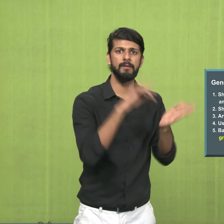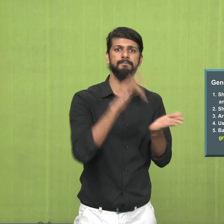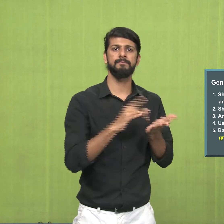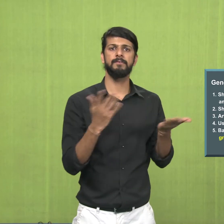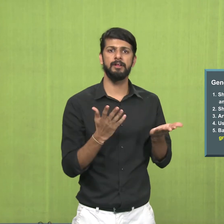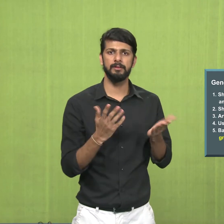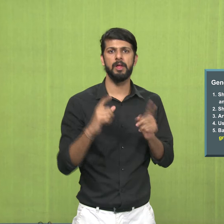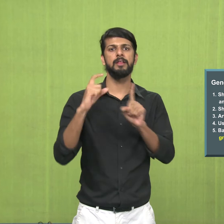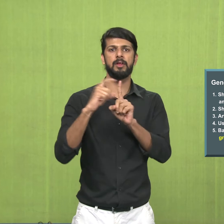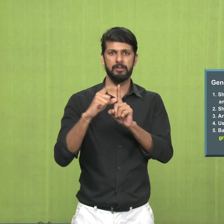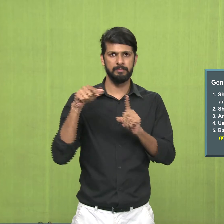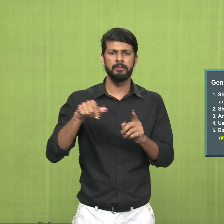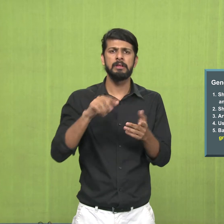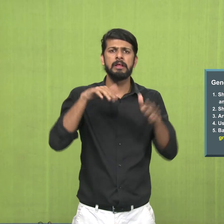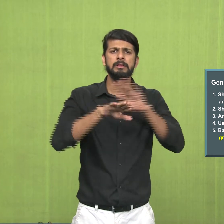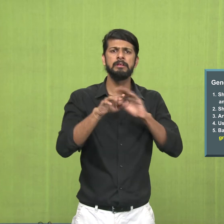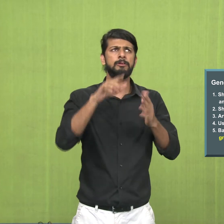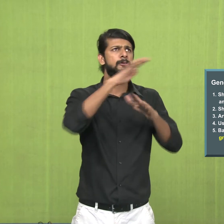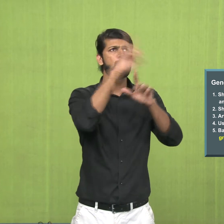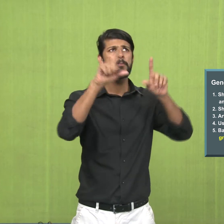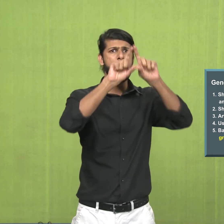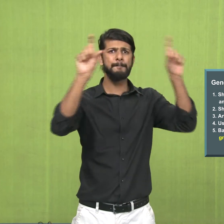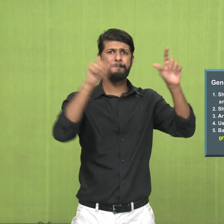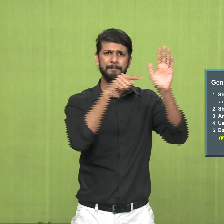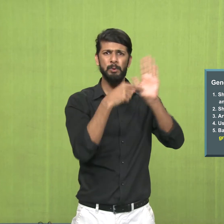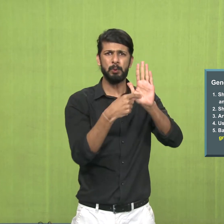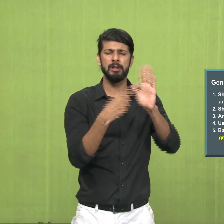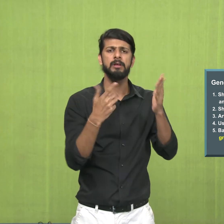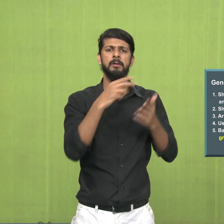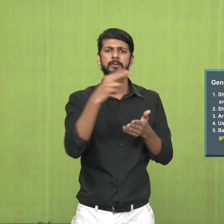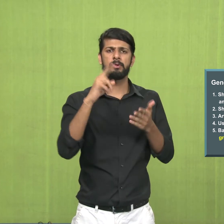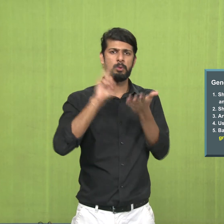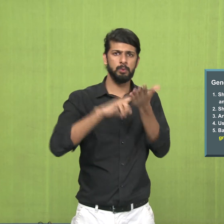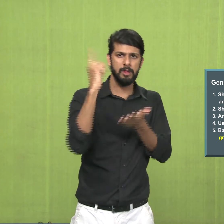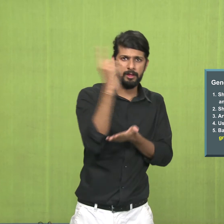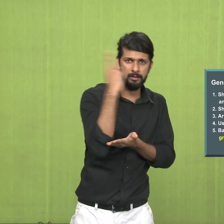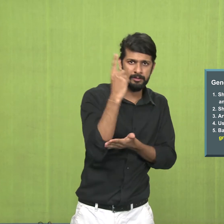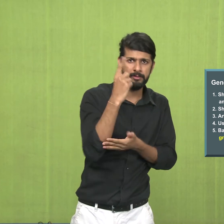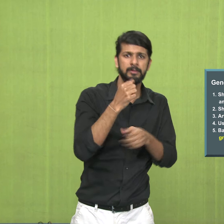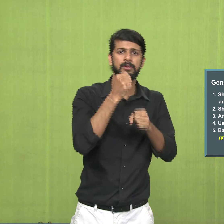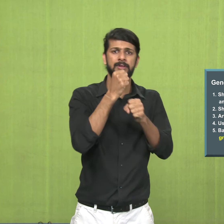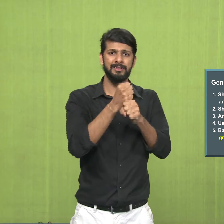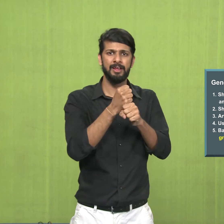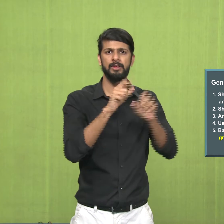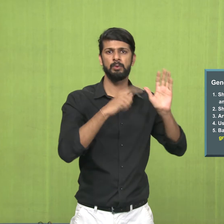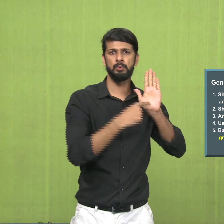This painting is currently located at New Delhi at the National Gallery